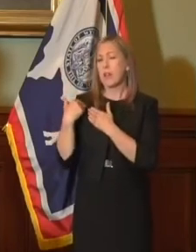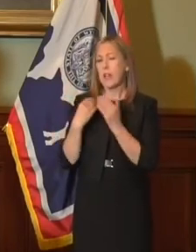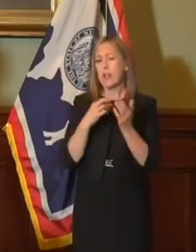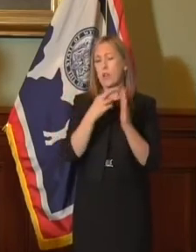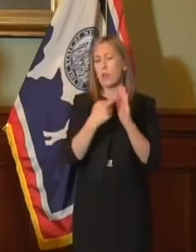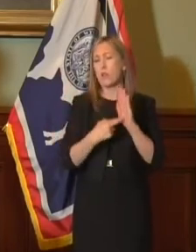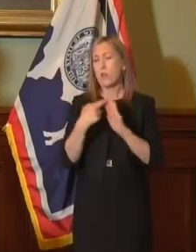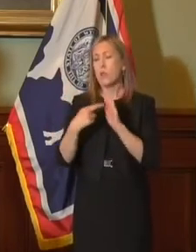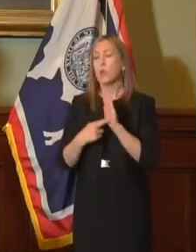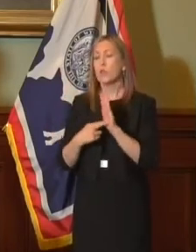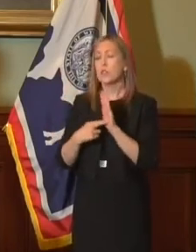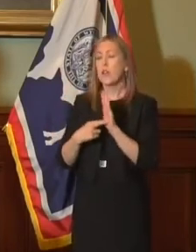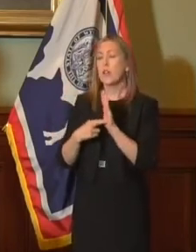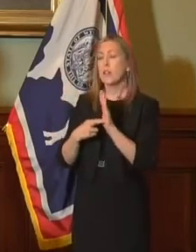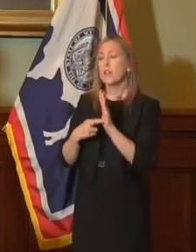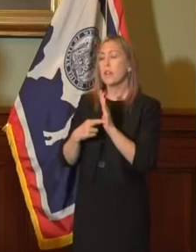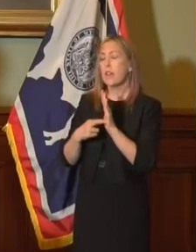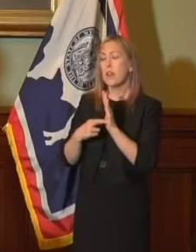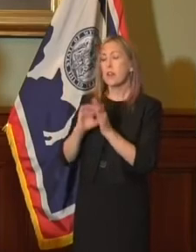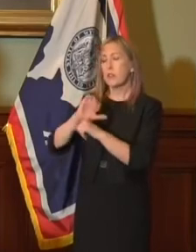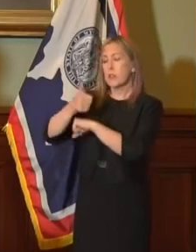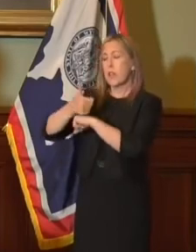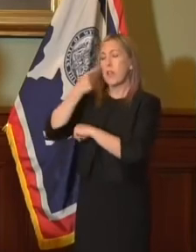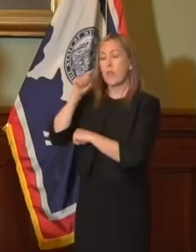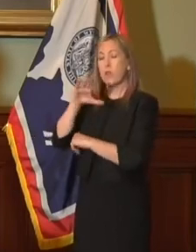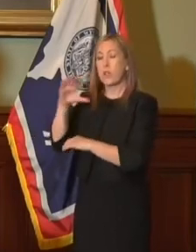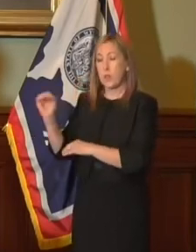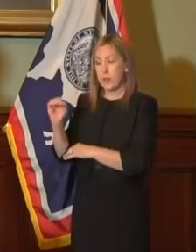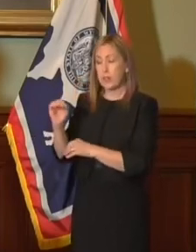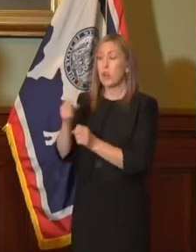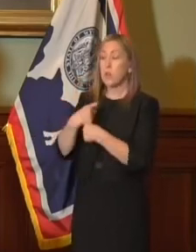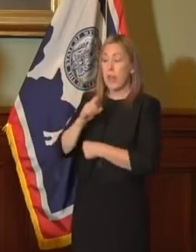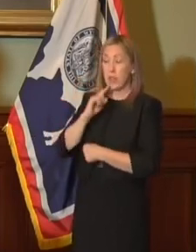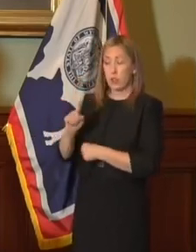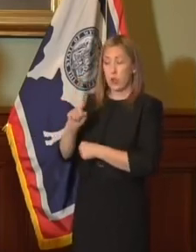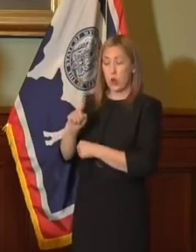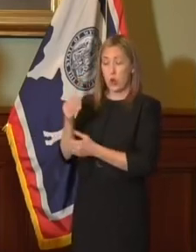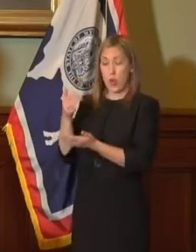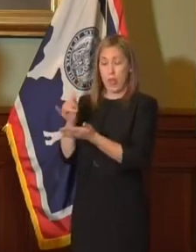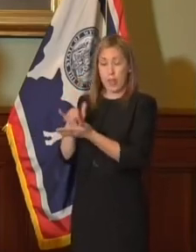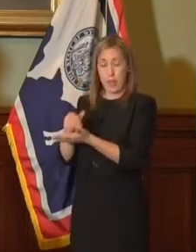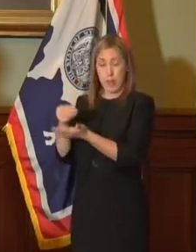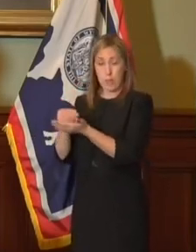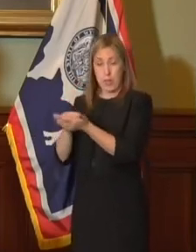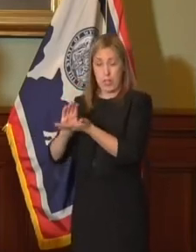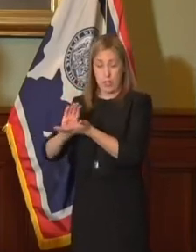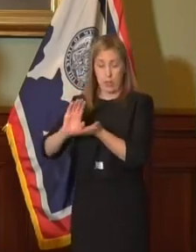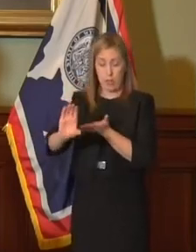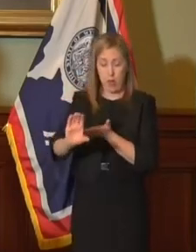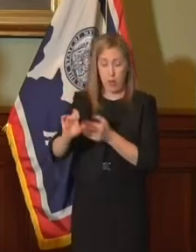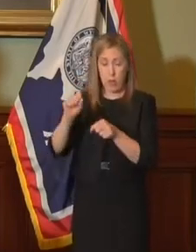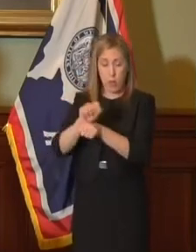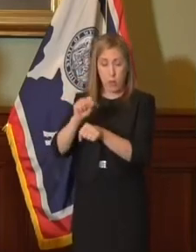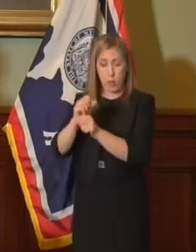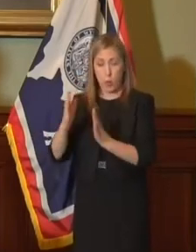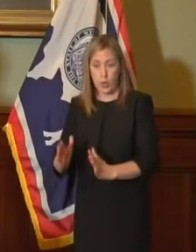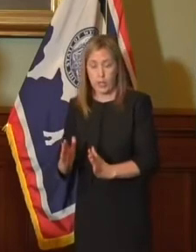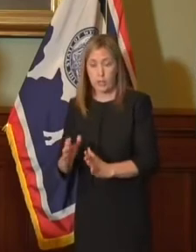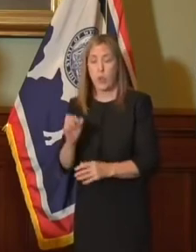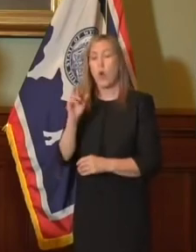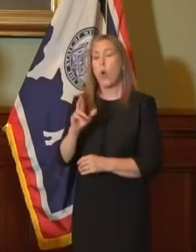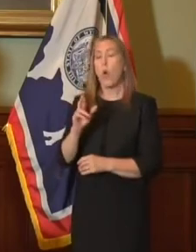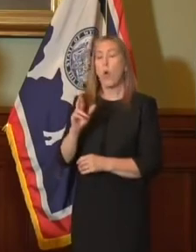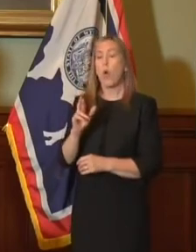put on companies to ensure the money goes directly towards supporting employees, or would large-scale employers like those in